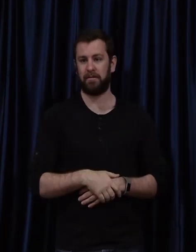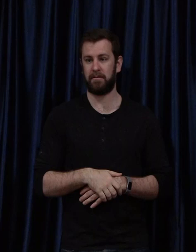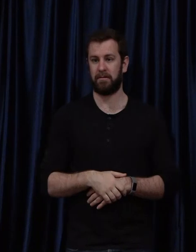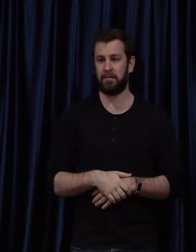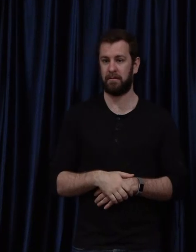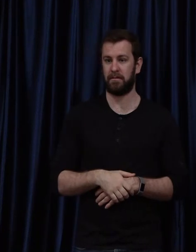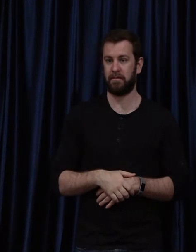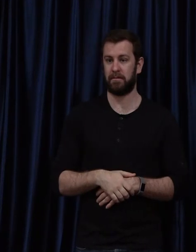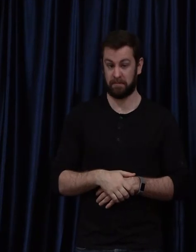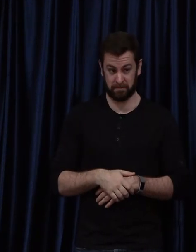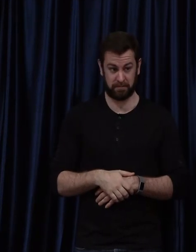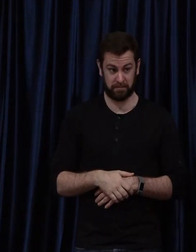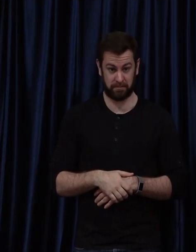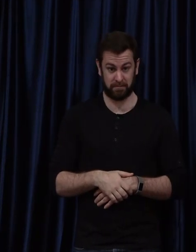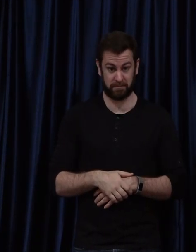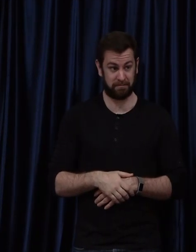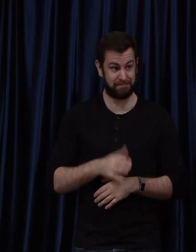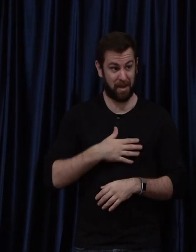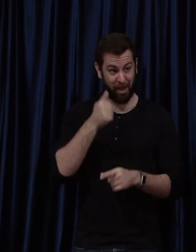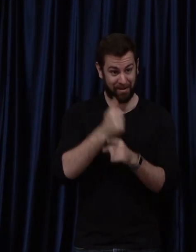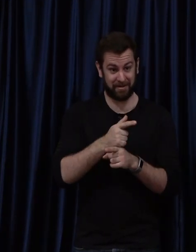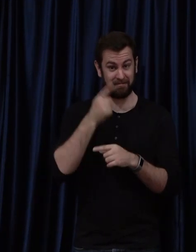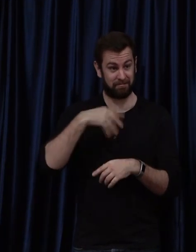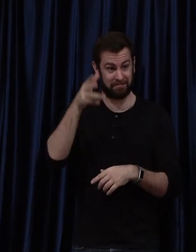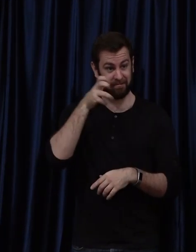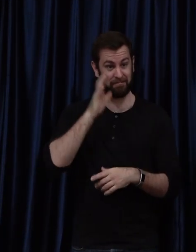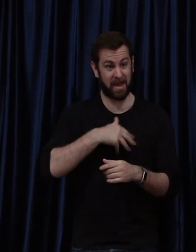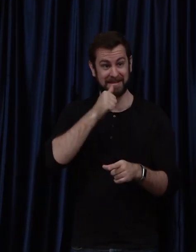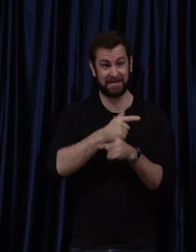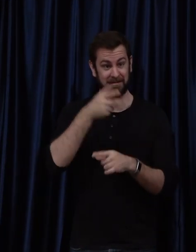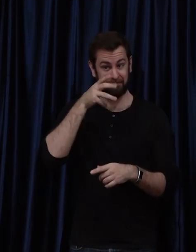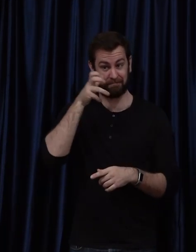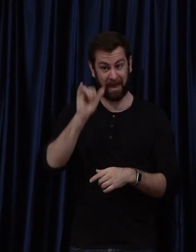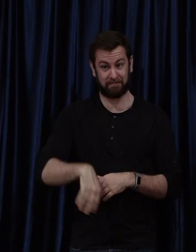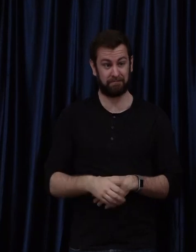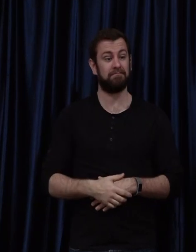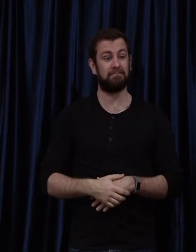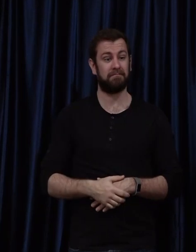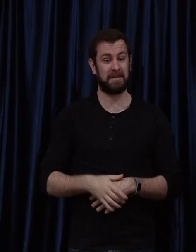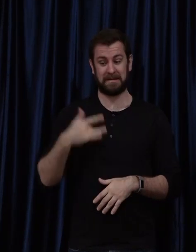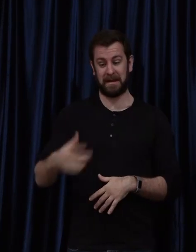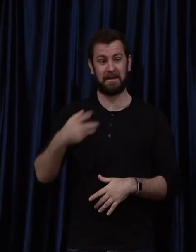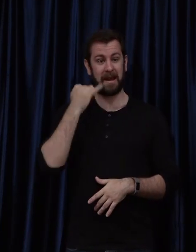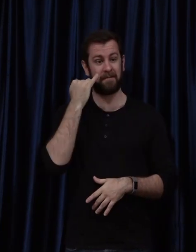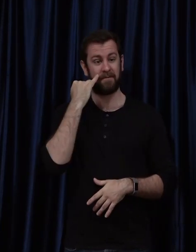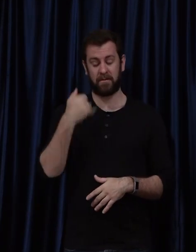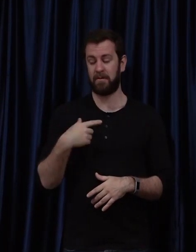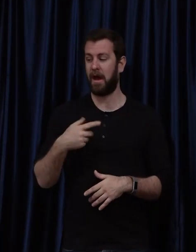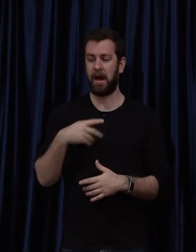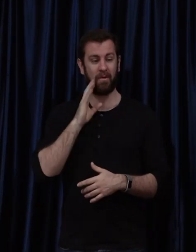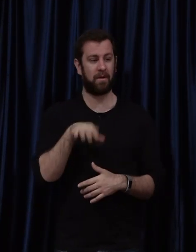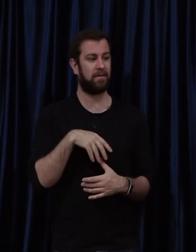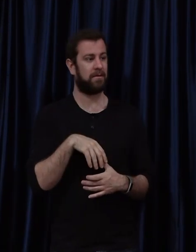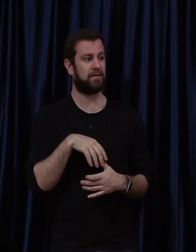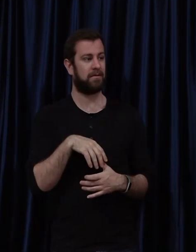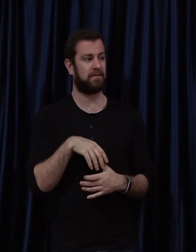Wow. Did you get that, my brother? Did you hear that, my sister? Generally, when a marriage breaks up, it's like, well, I